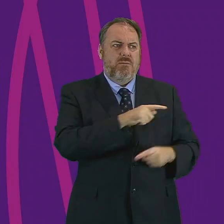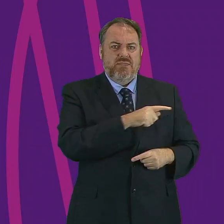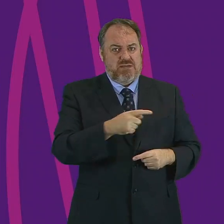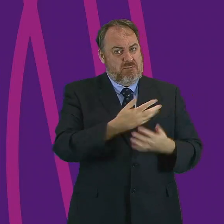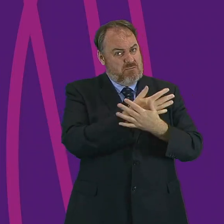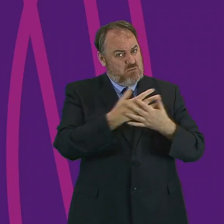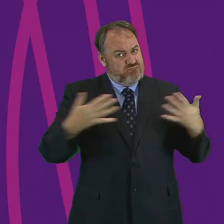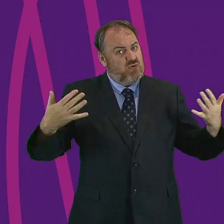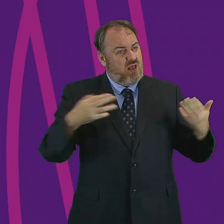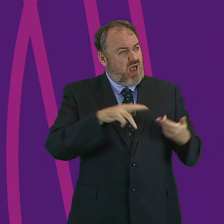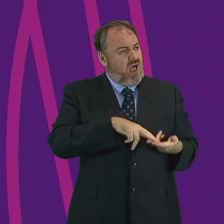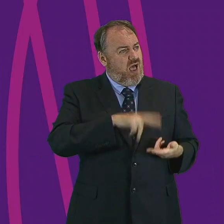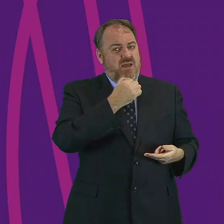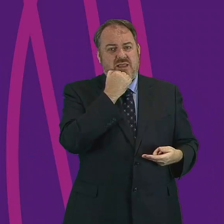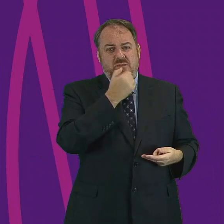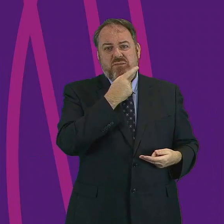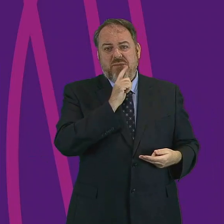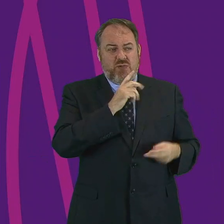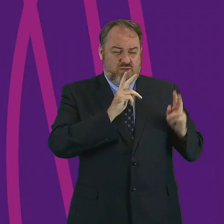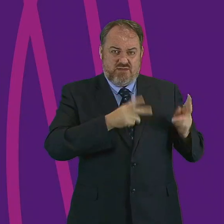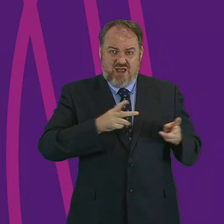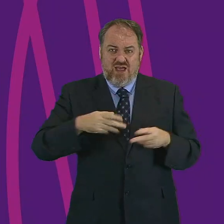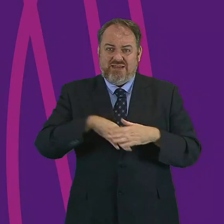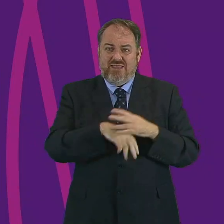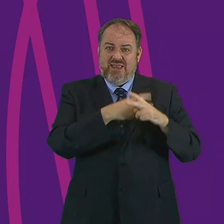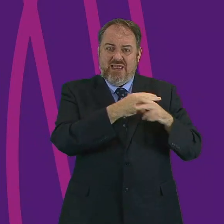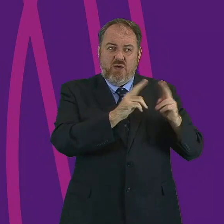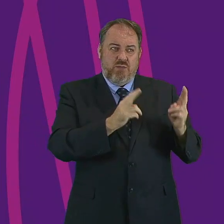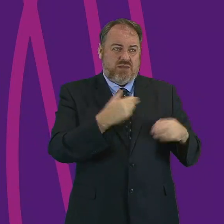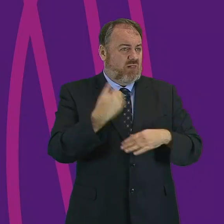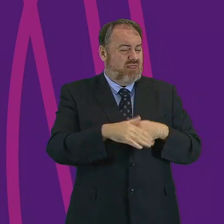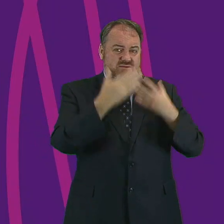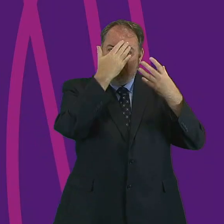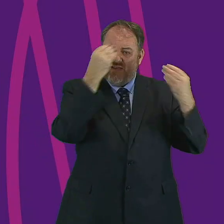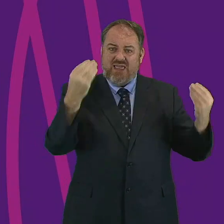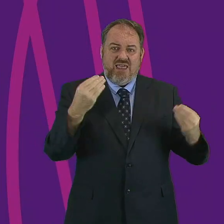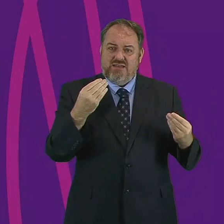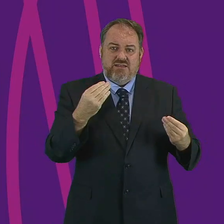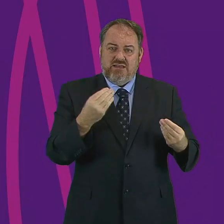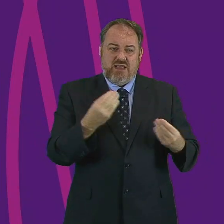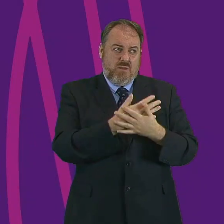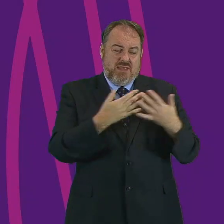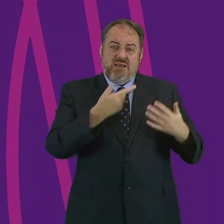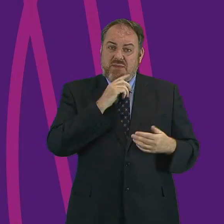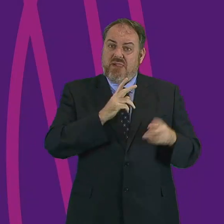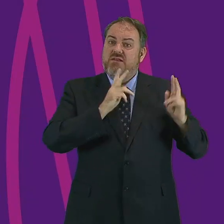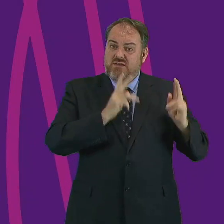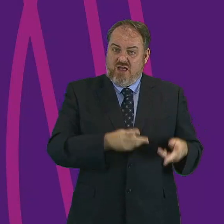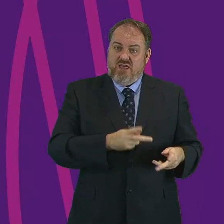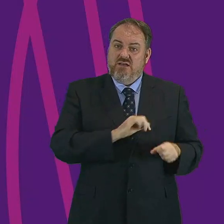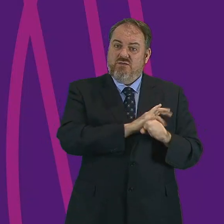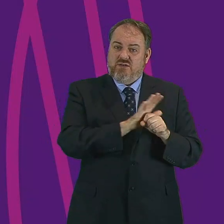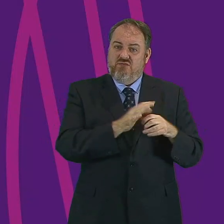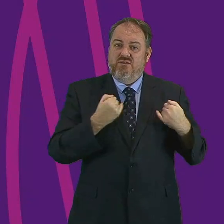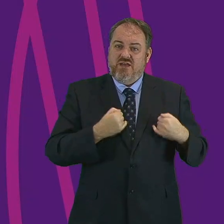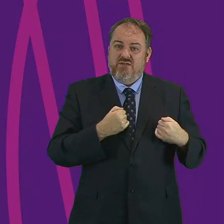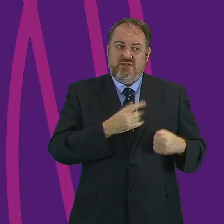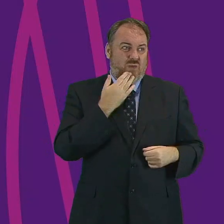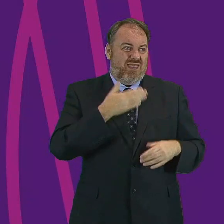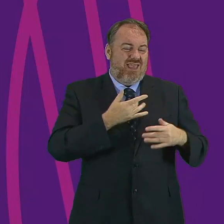and solutions to us as we try to strike the right balance. What I'm saying here is of no comfort to anybody